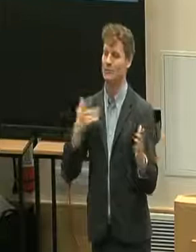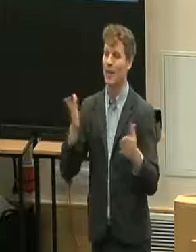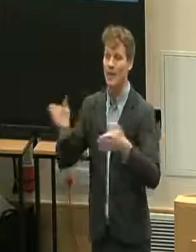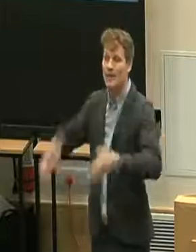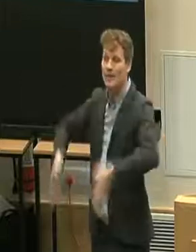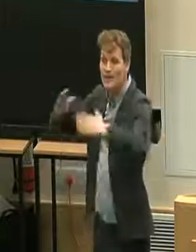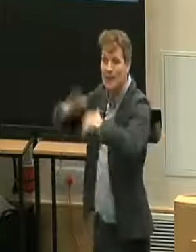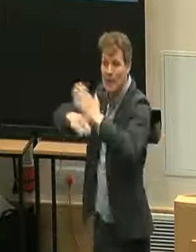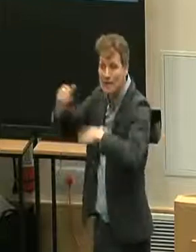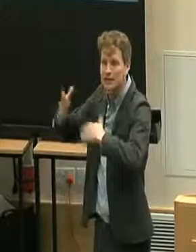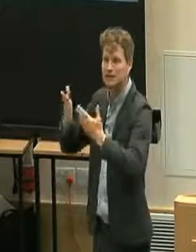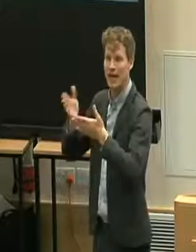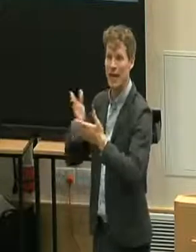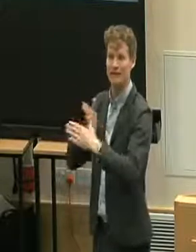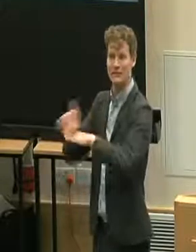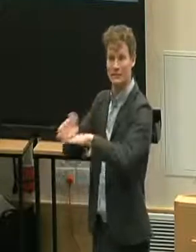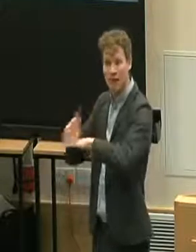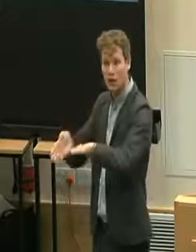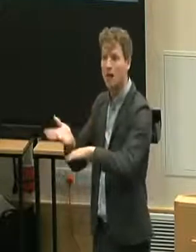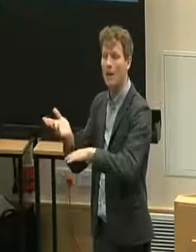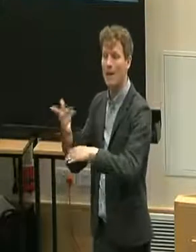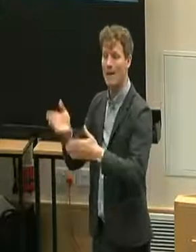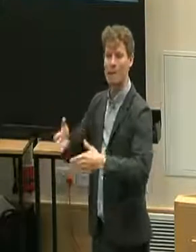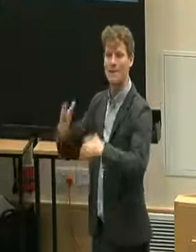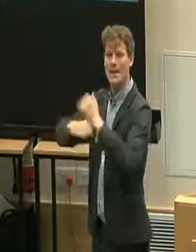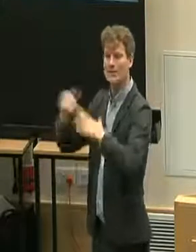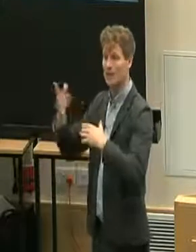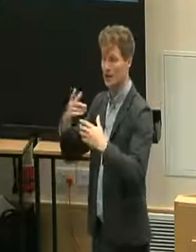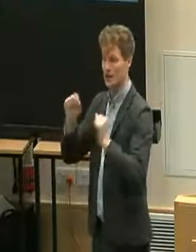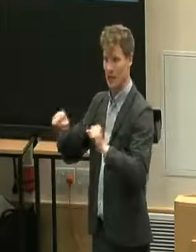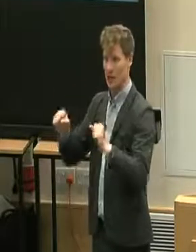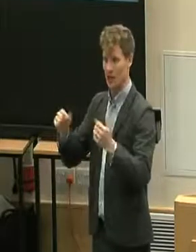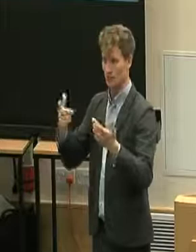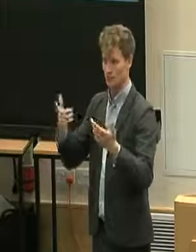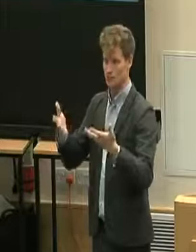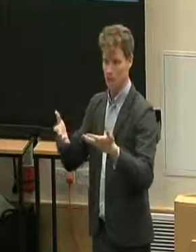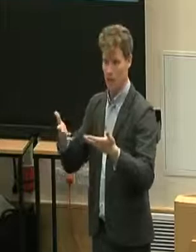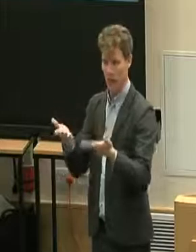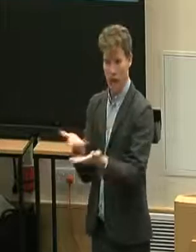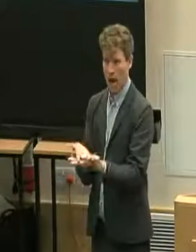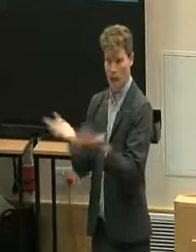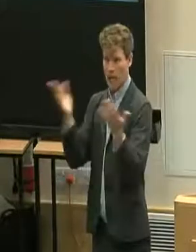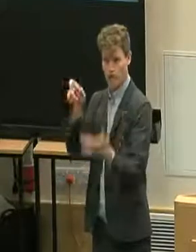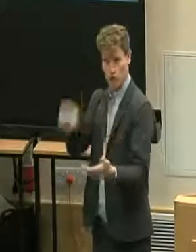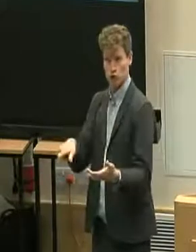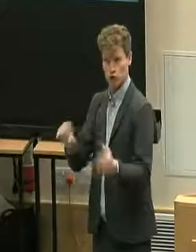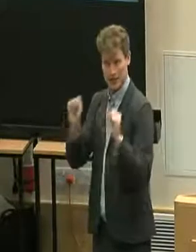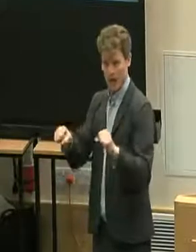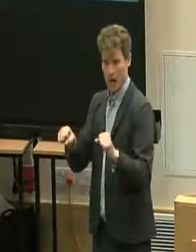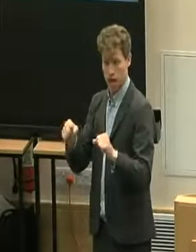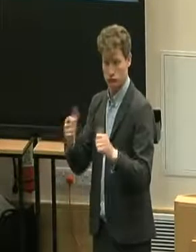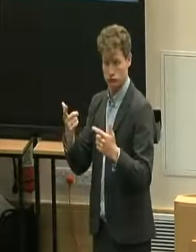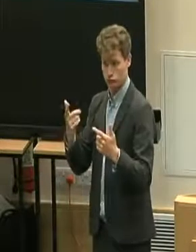among other things, that buildings can be used by the largest number of people representing the widest